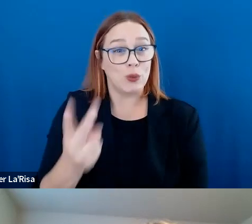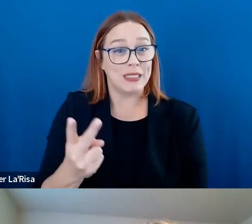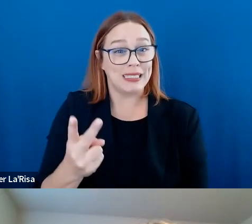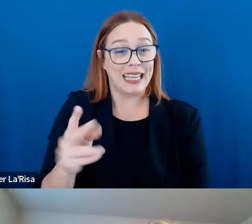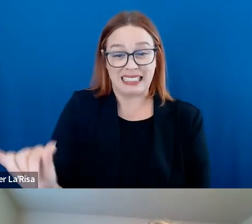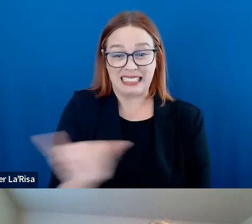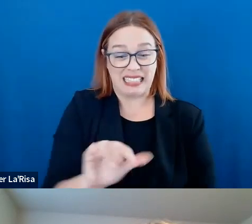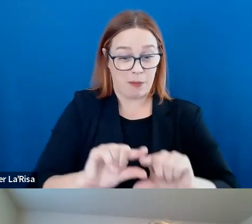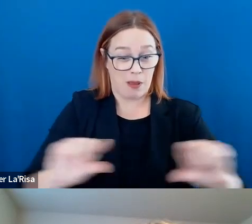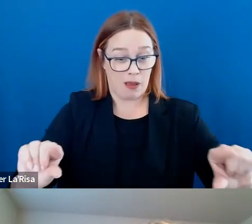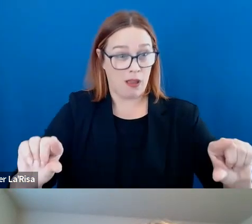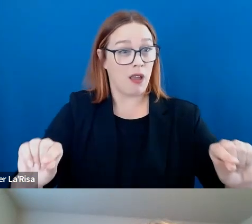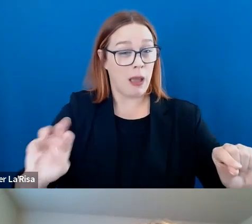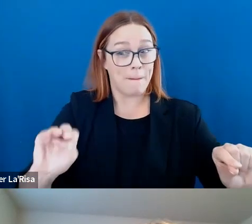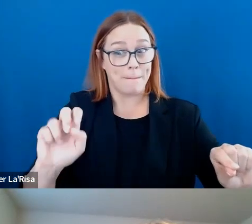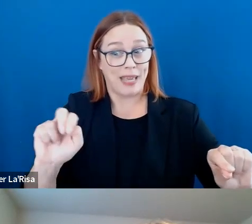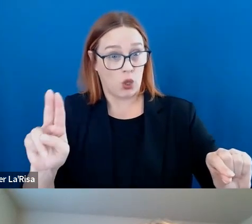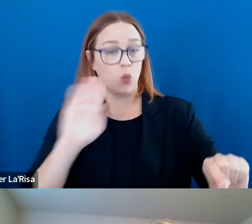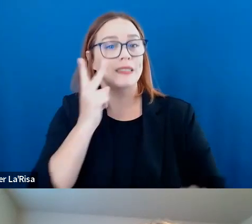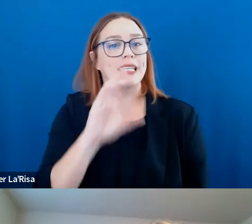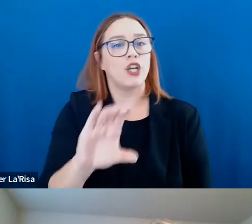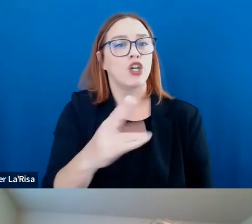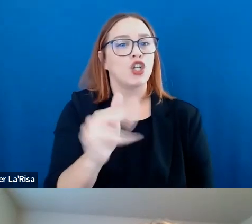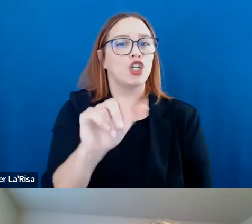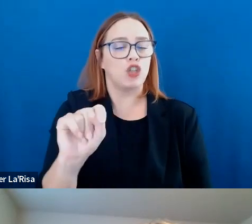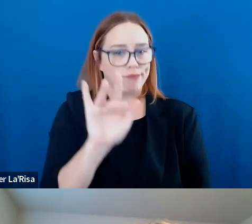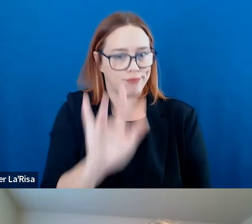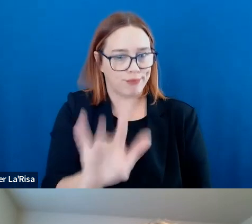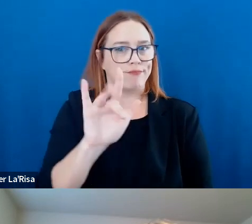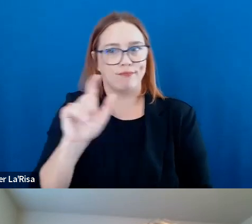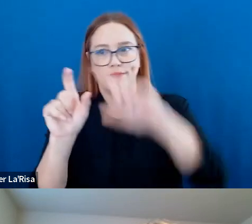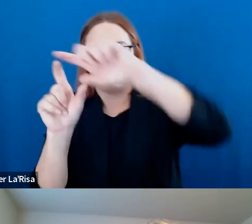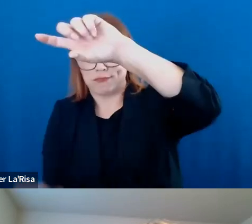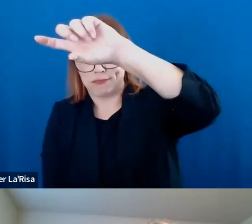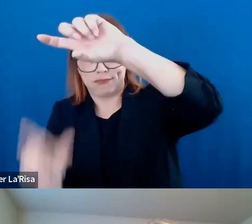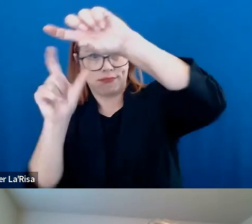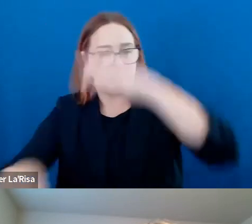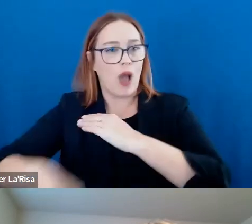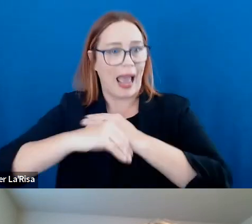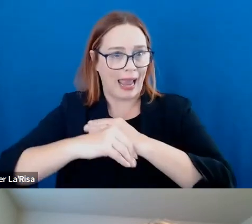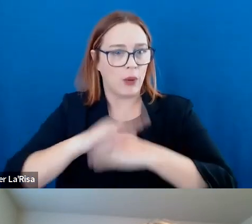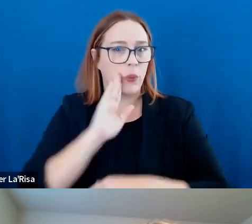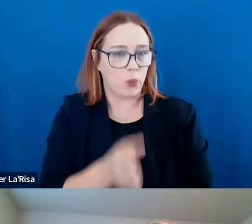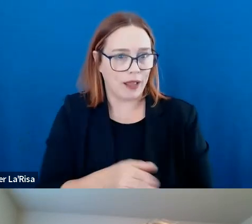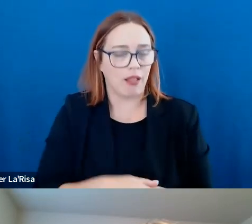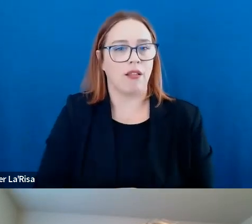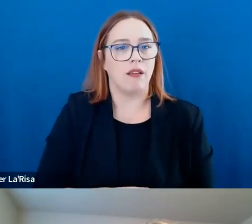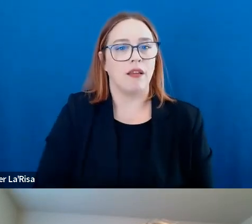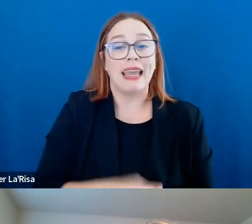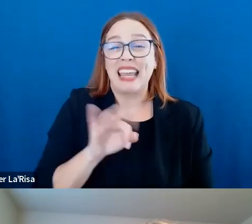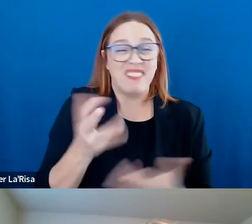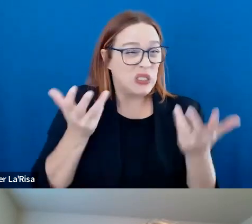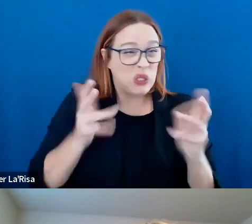selected, that will allow you to follow along with the chat and add in your comments. If you would like to turn the chat feature